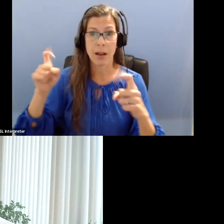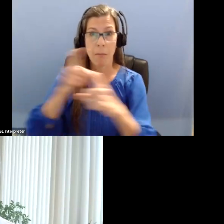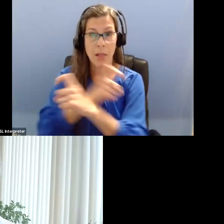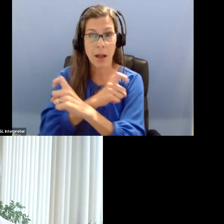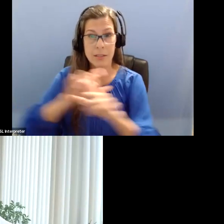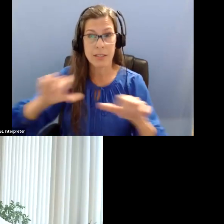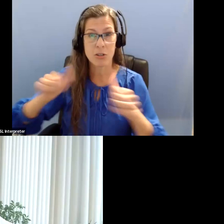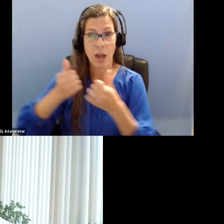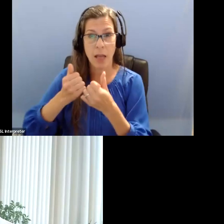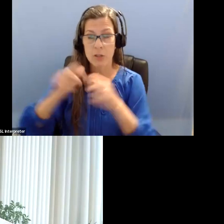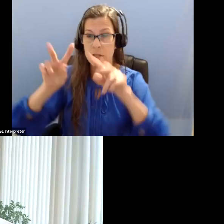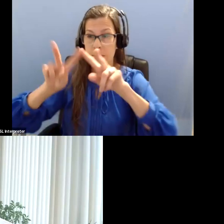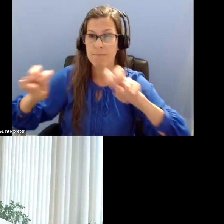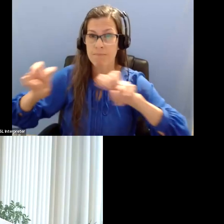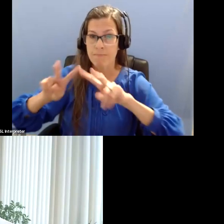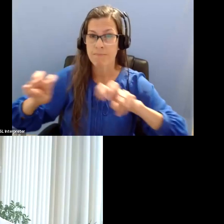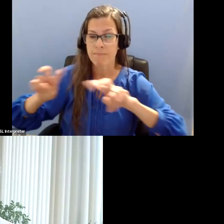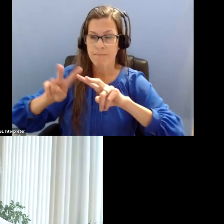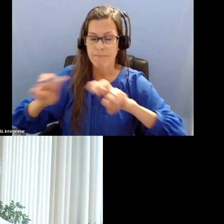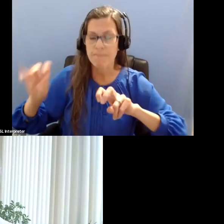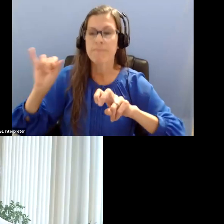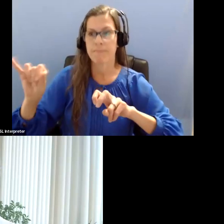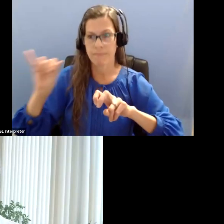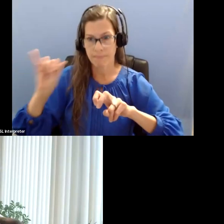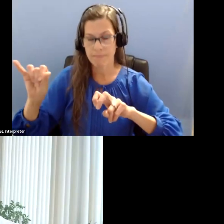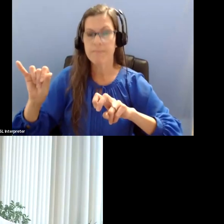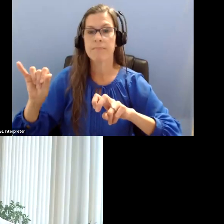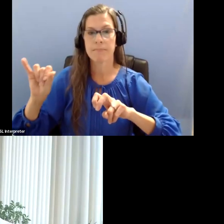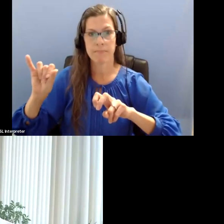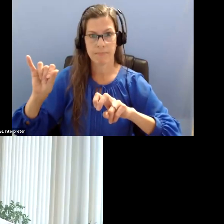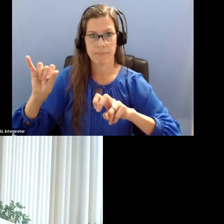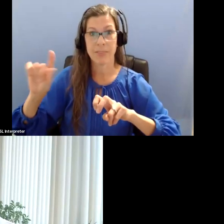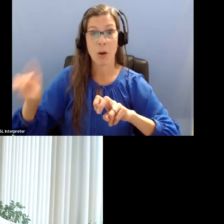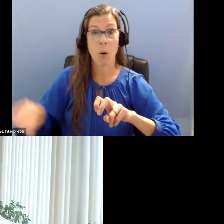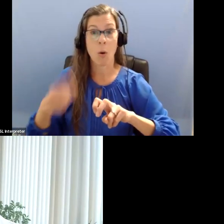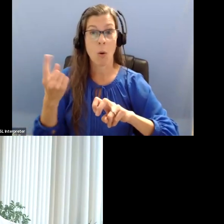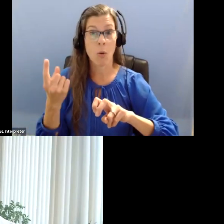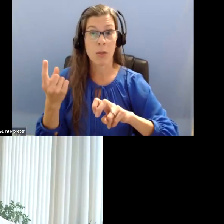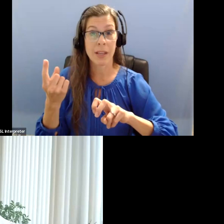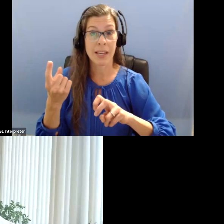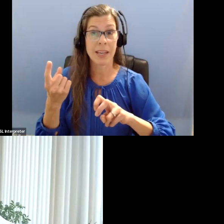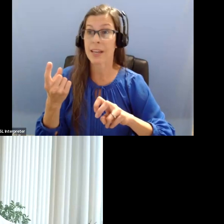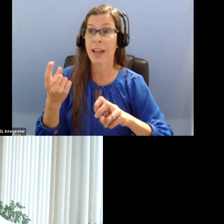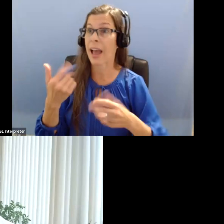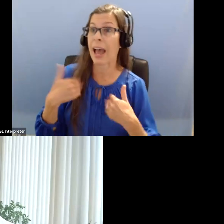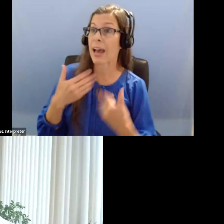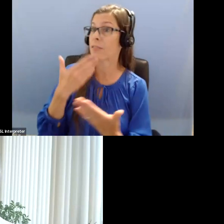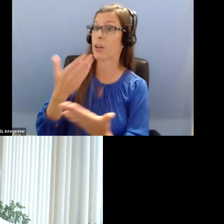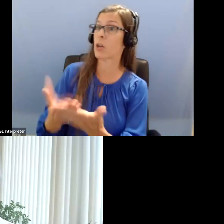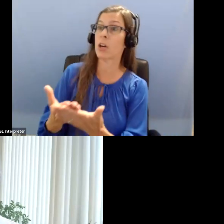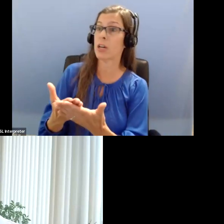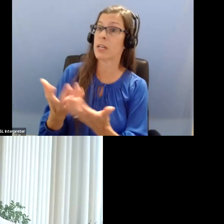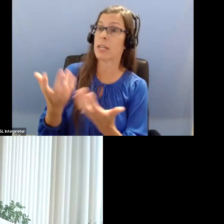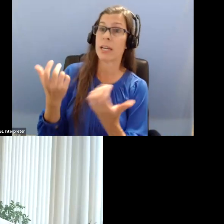challenges, it's also clear to me that through, again, only good intentions, we sometimes scar the people